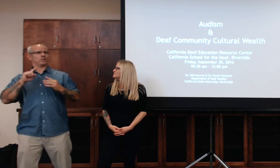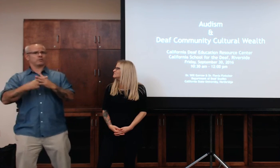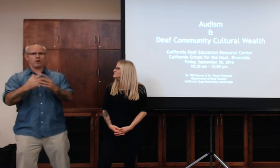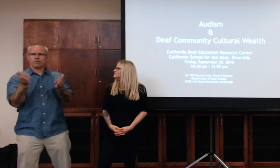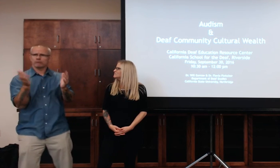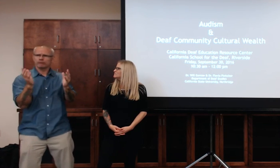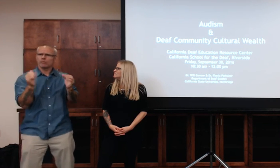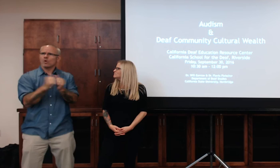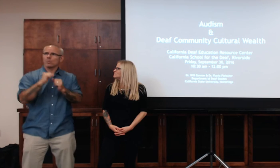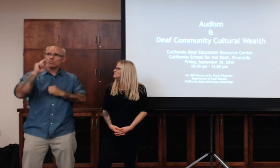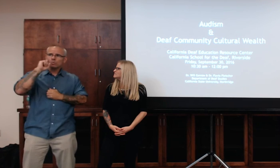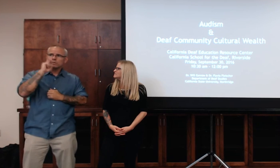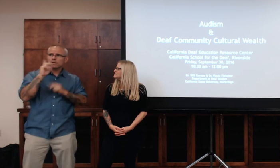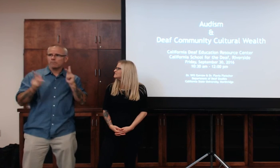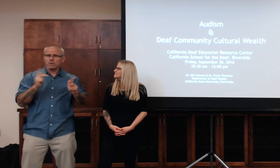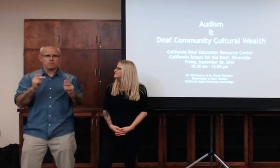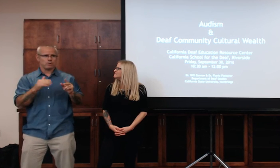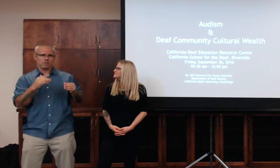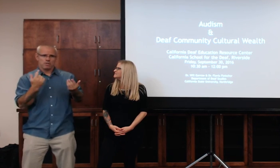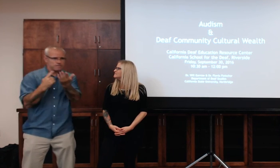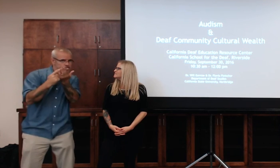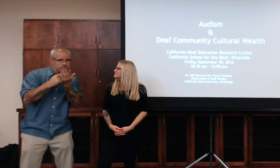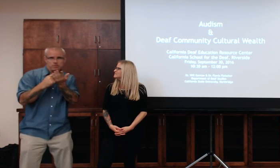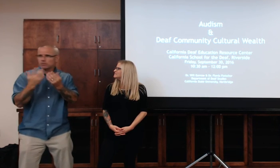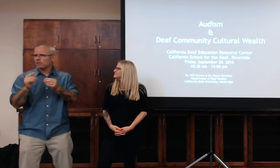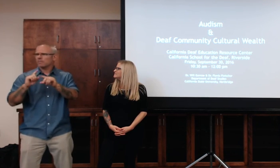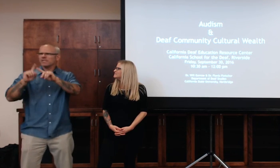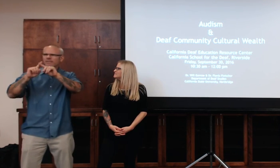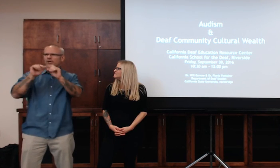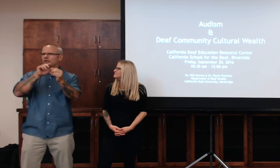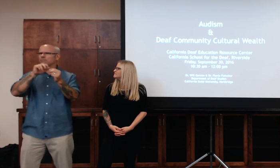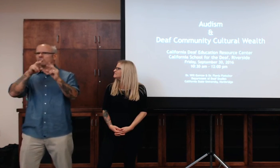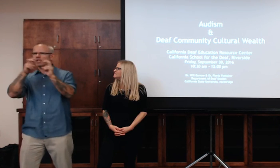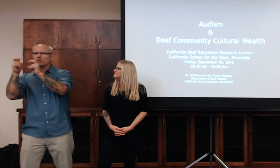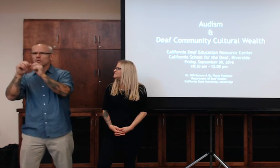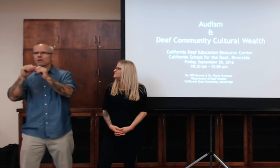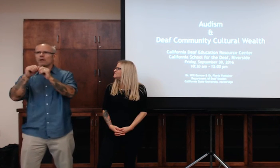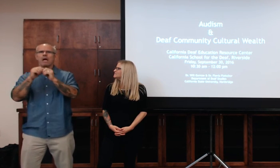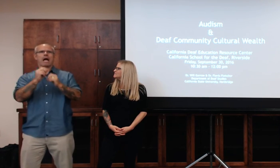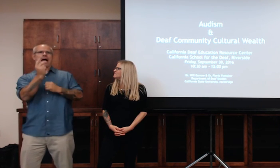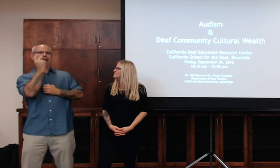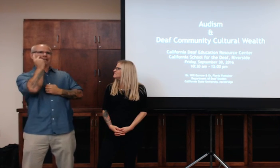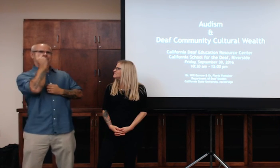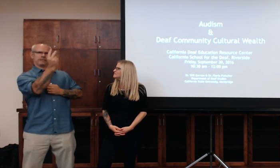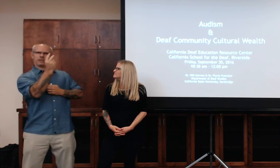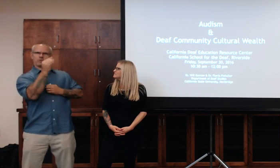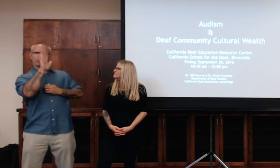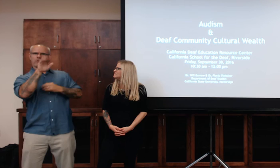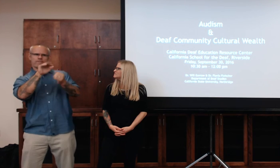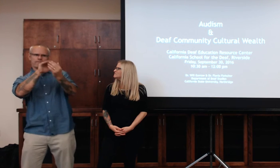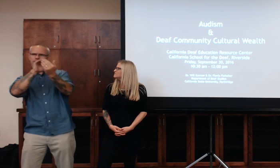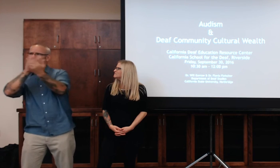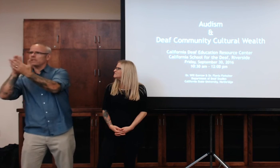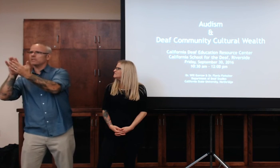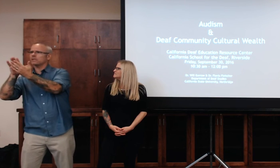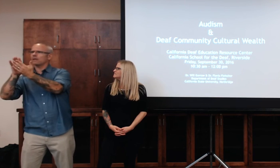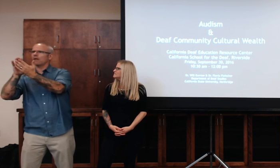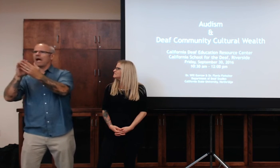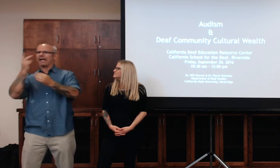young age. So I would dialogue with deaf people. We would engage in, you know, heavy conversations about different issues, controversial issues, and I would see